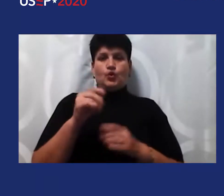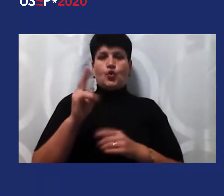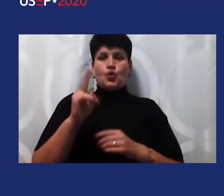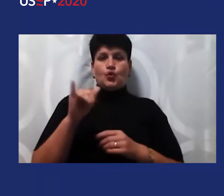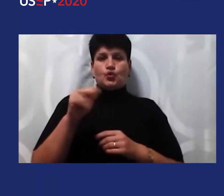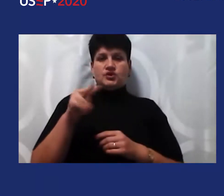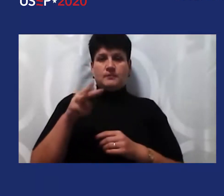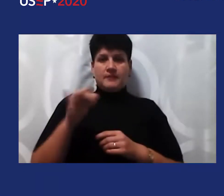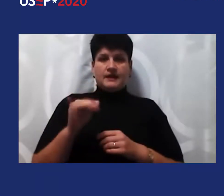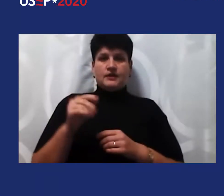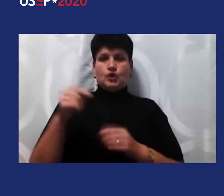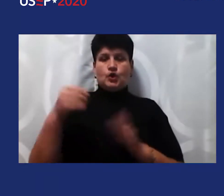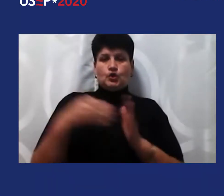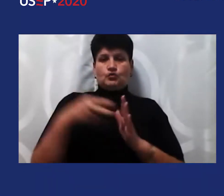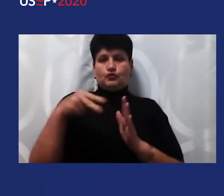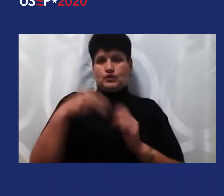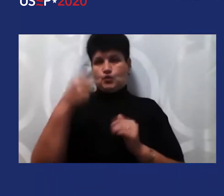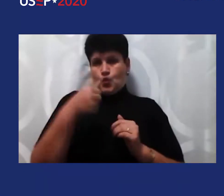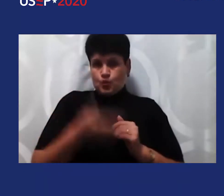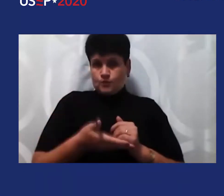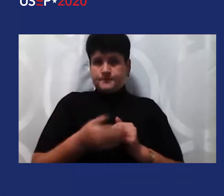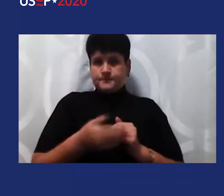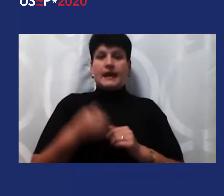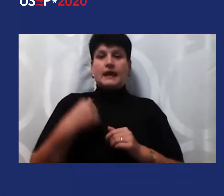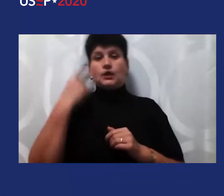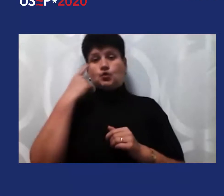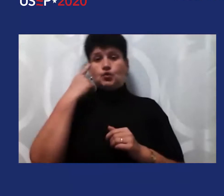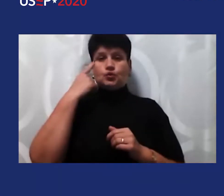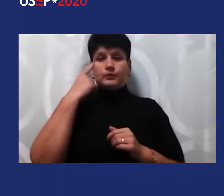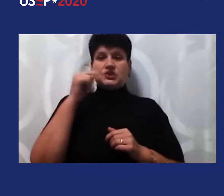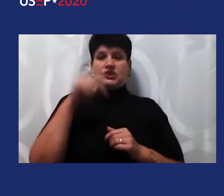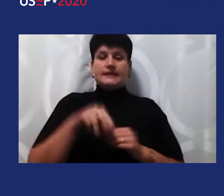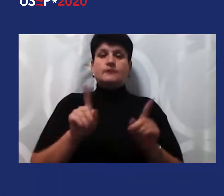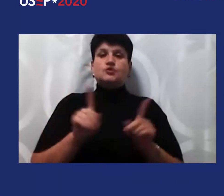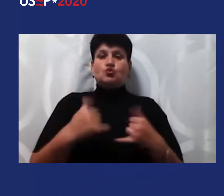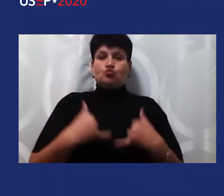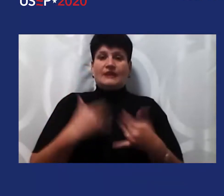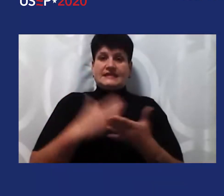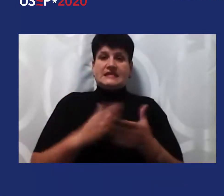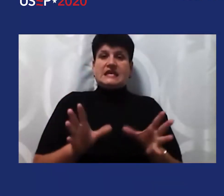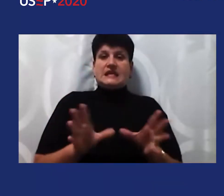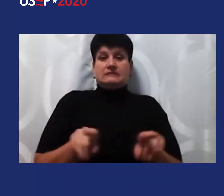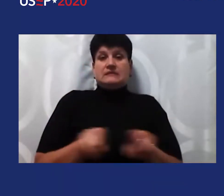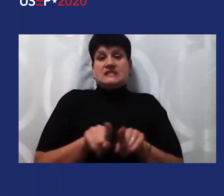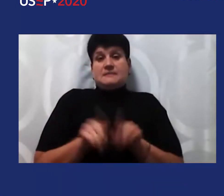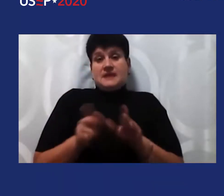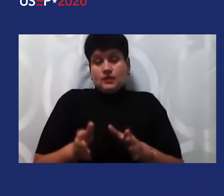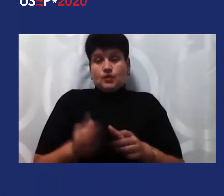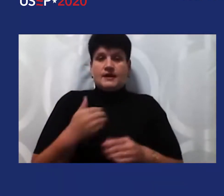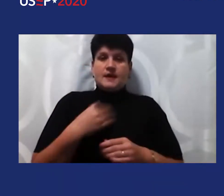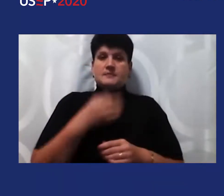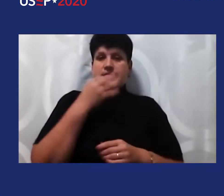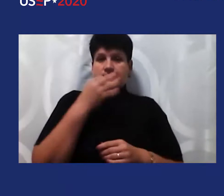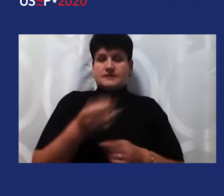ballot papers. That is something we have seen during the referendum organized